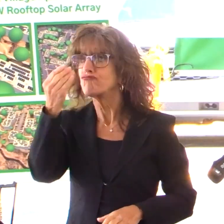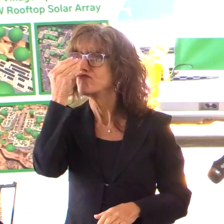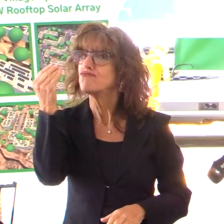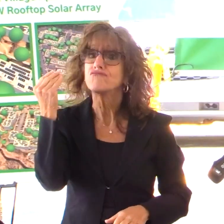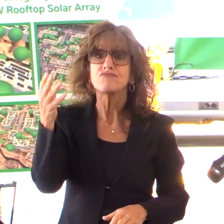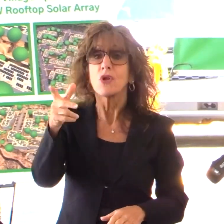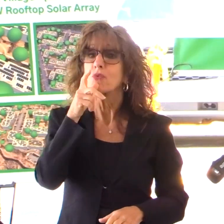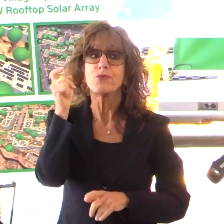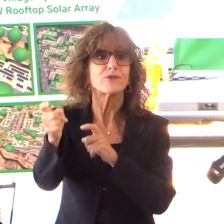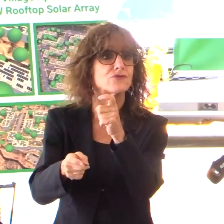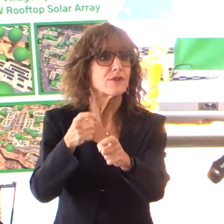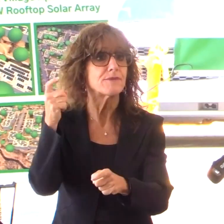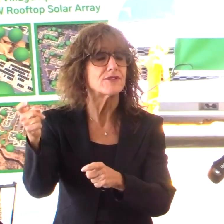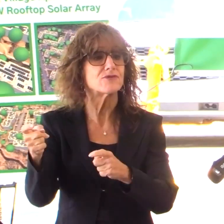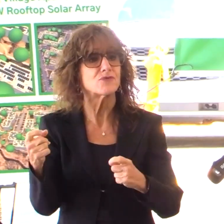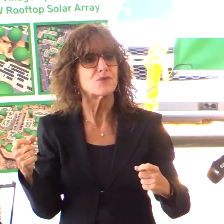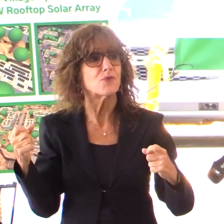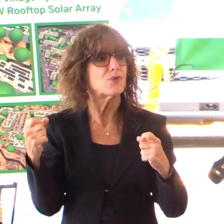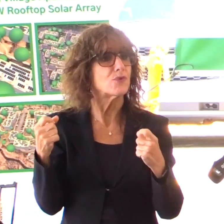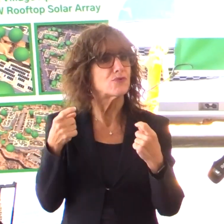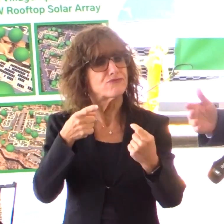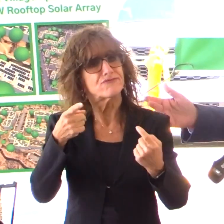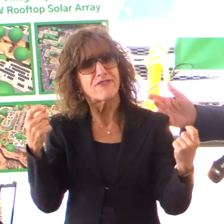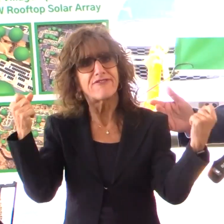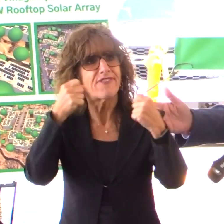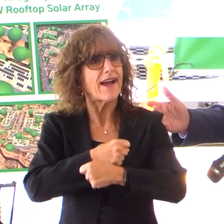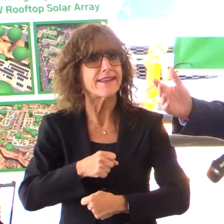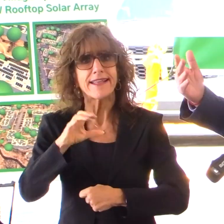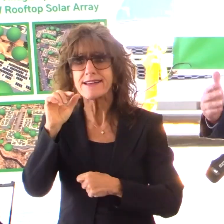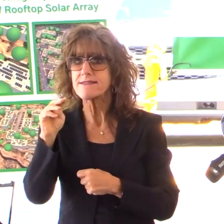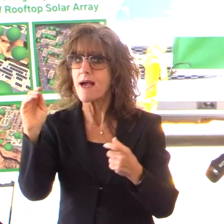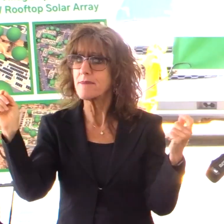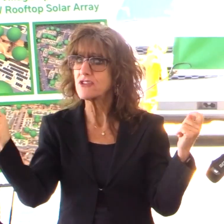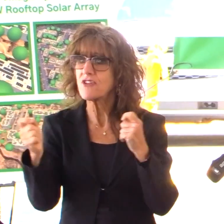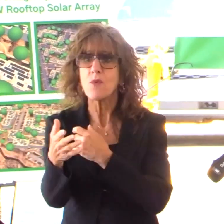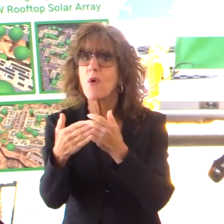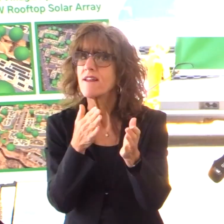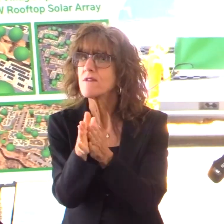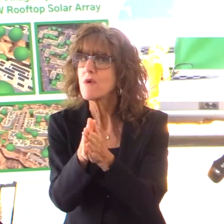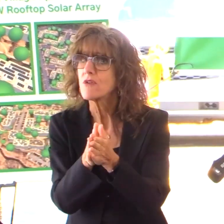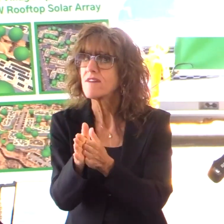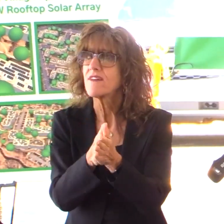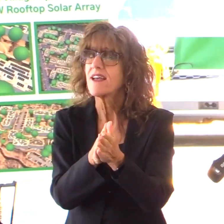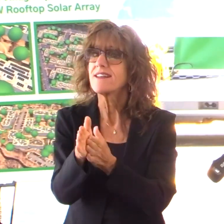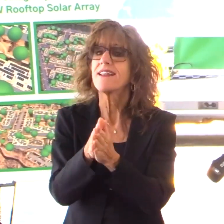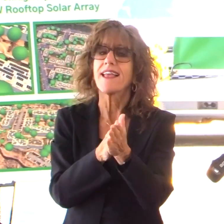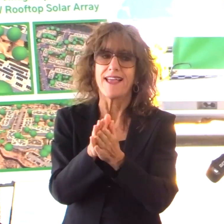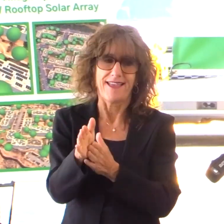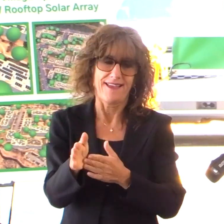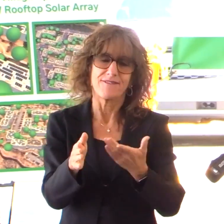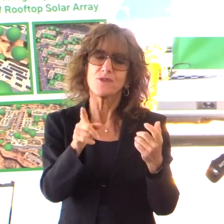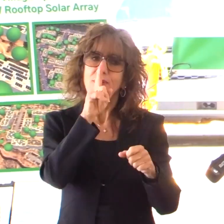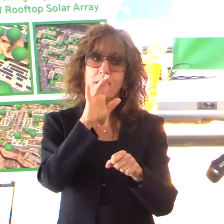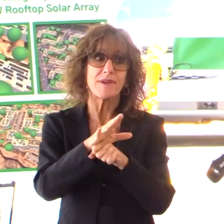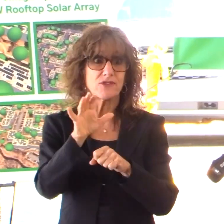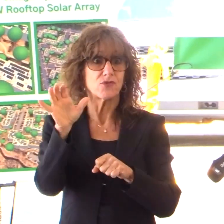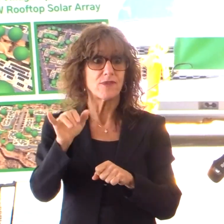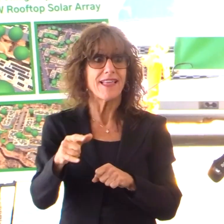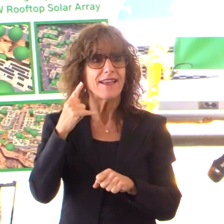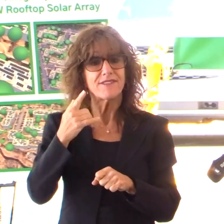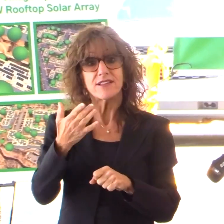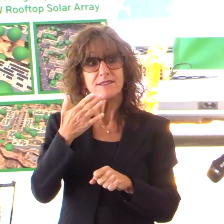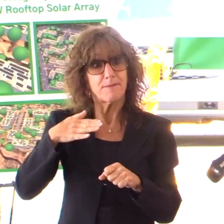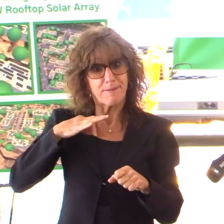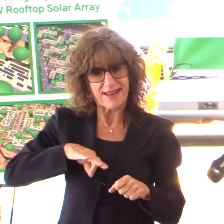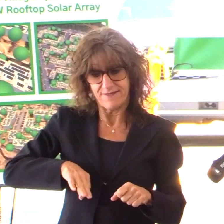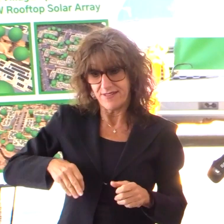who contributes to fighting climate change for whatever motive, as long as you contribute to fighting climate change. If it's good for you in the pocket, do